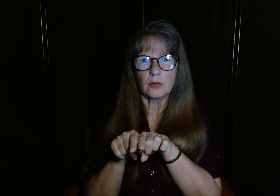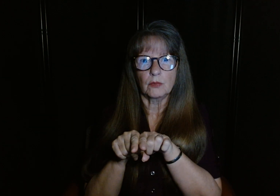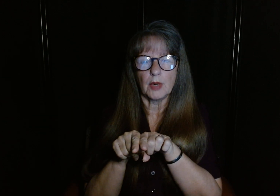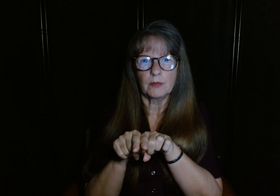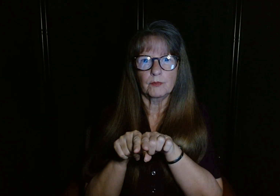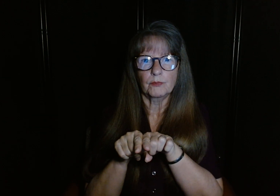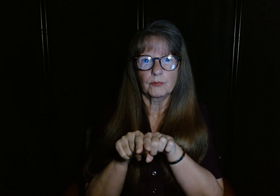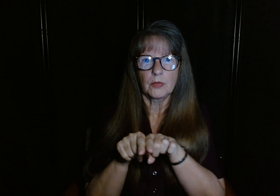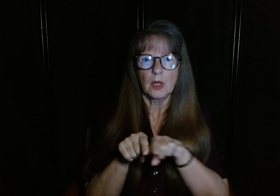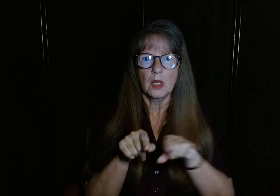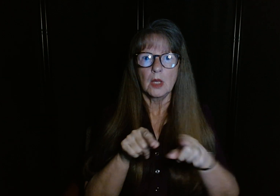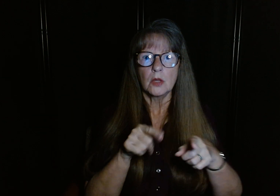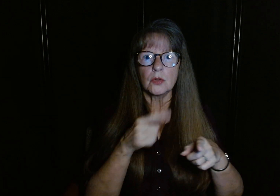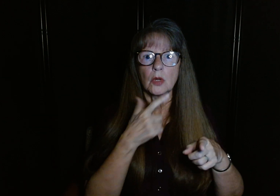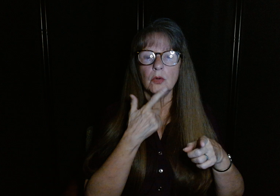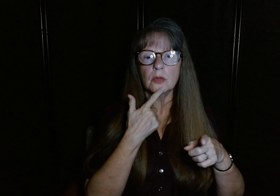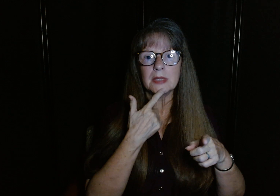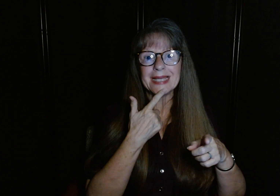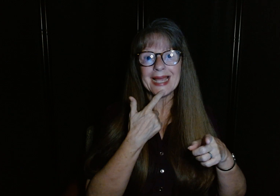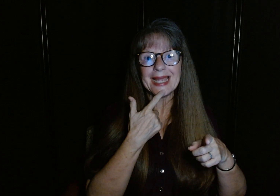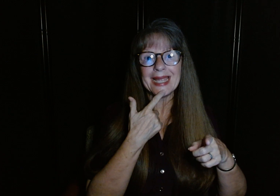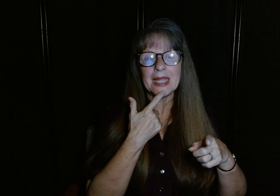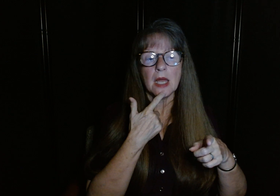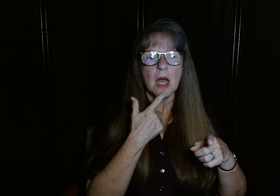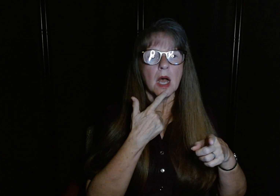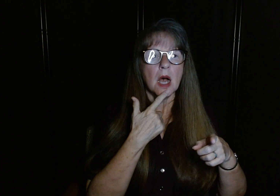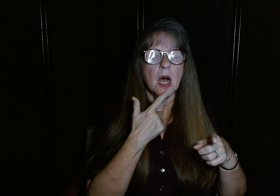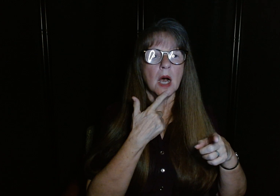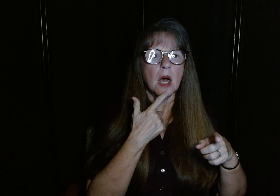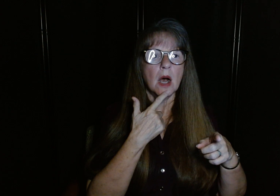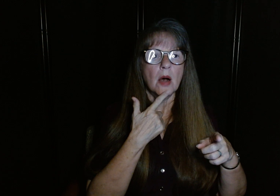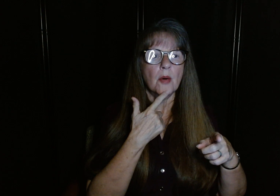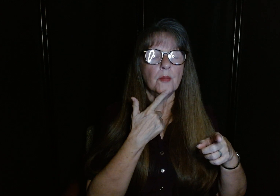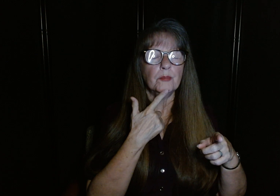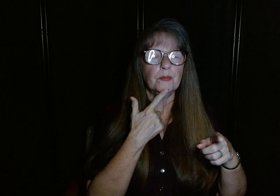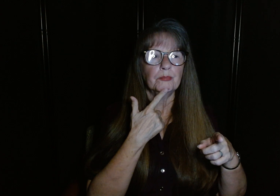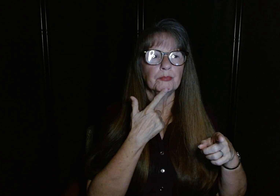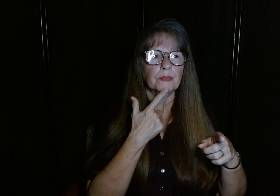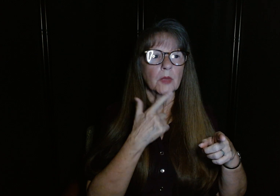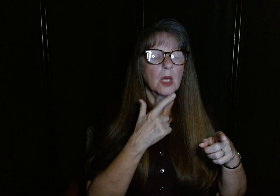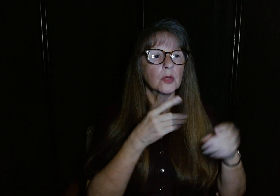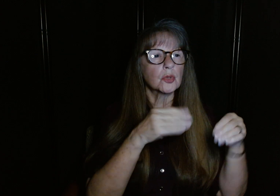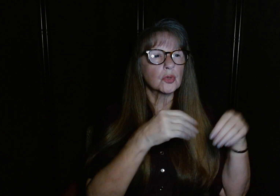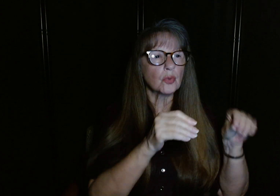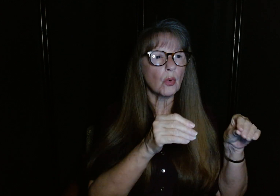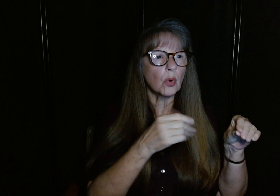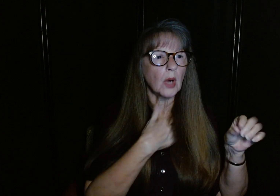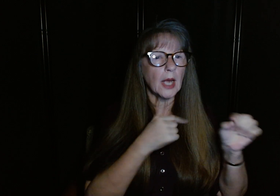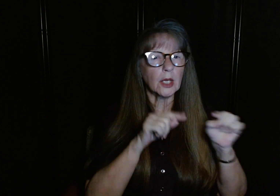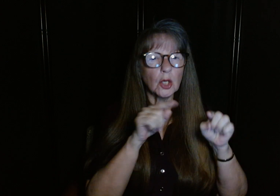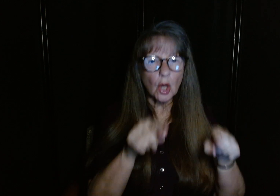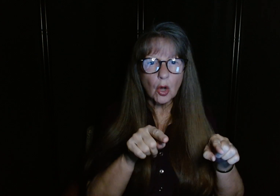right? So you would say um, store I